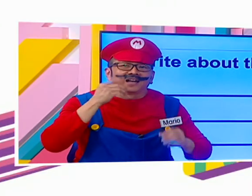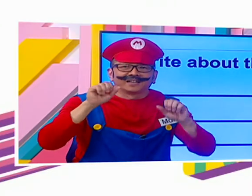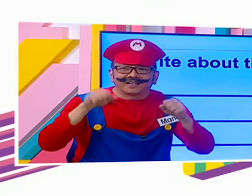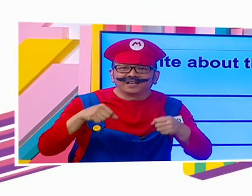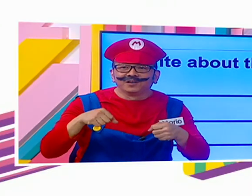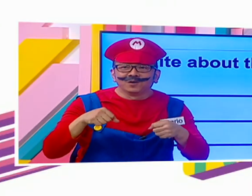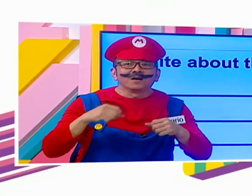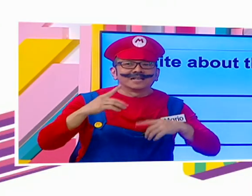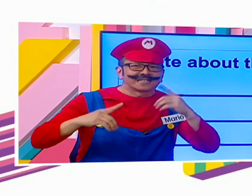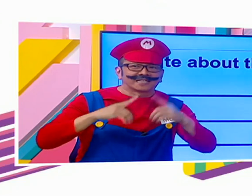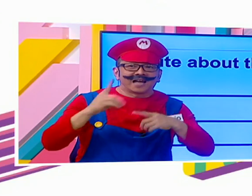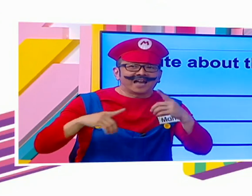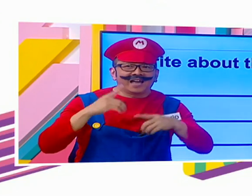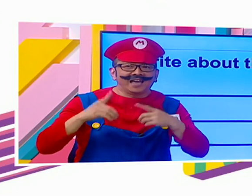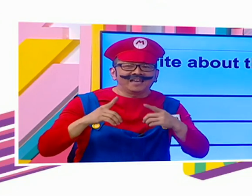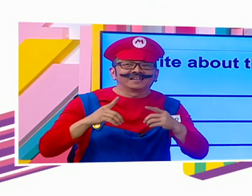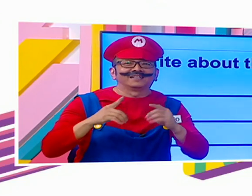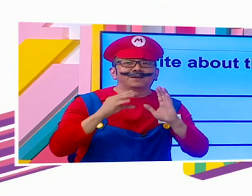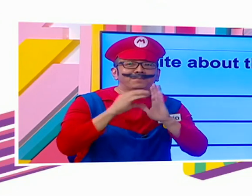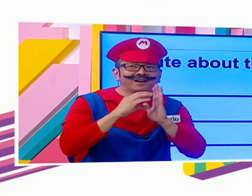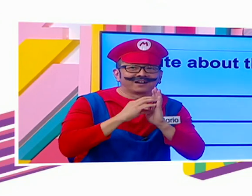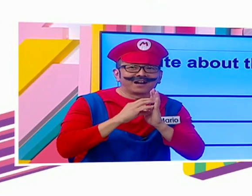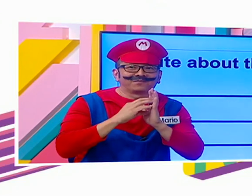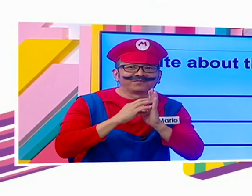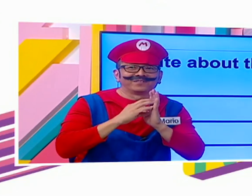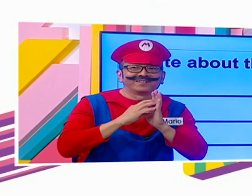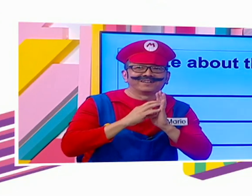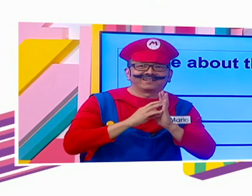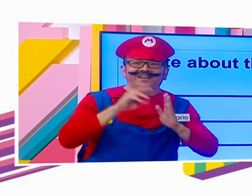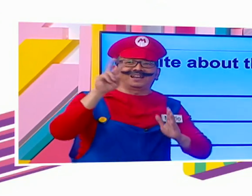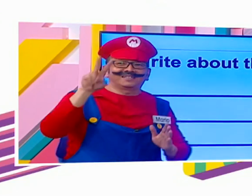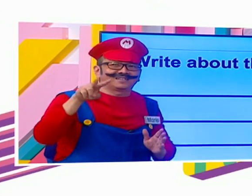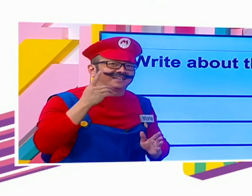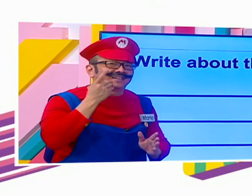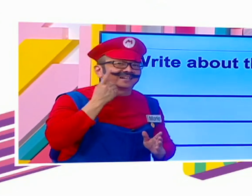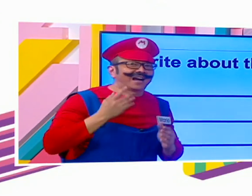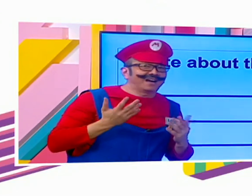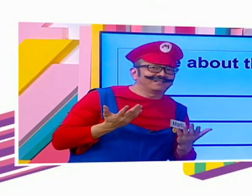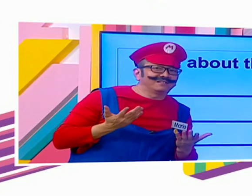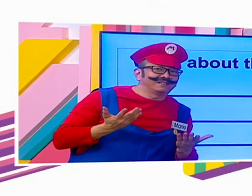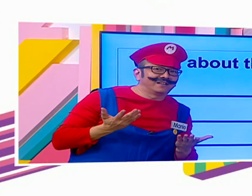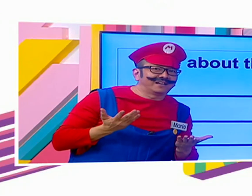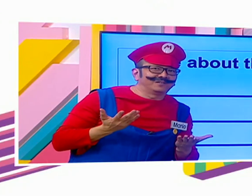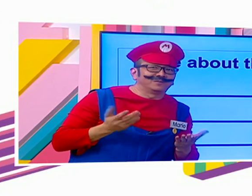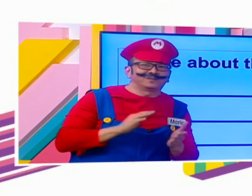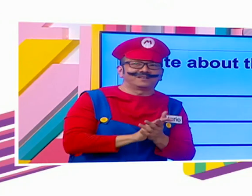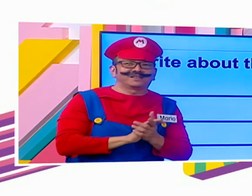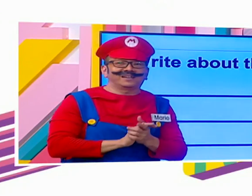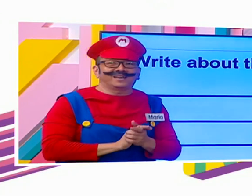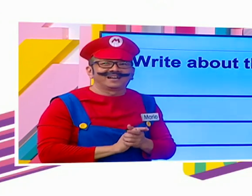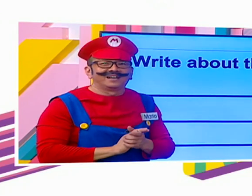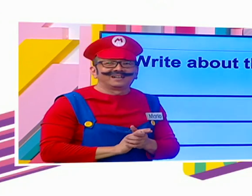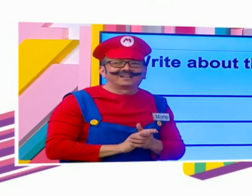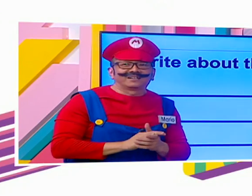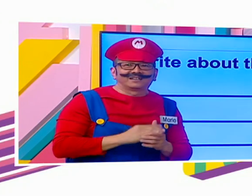Dahlia, can you sign the paragraph? Okay, let's see how Dahlia do.